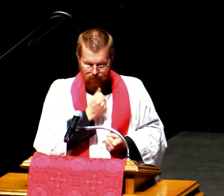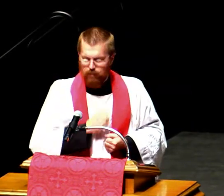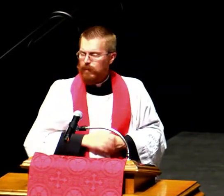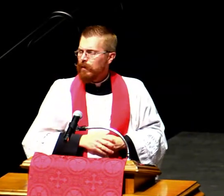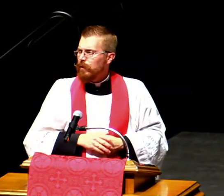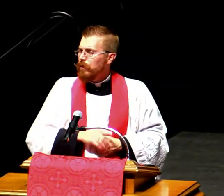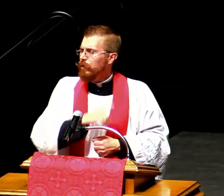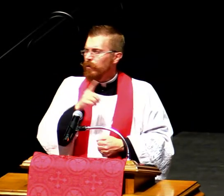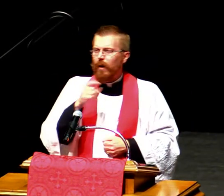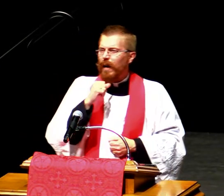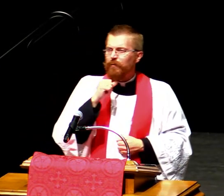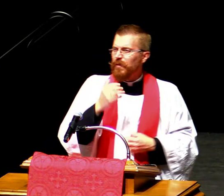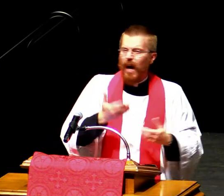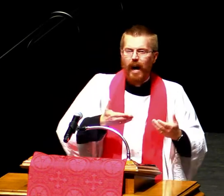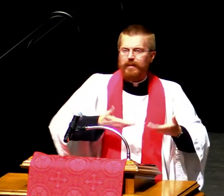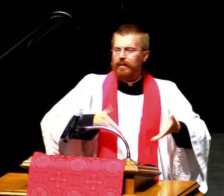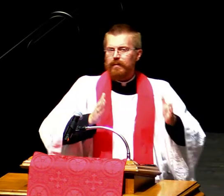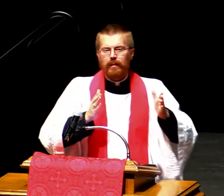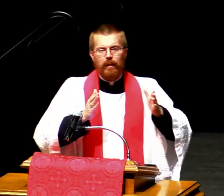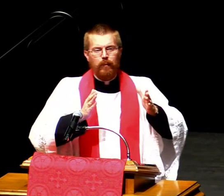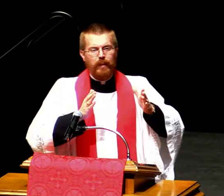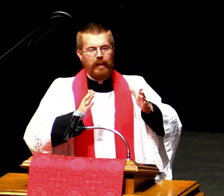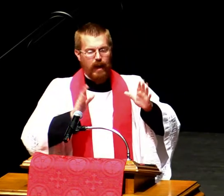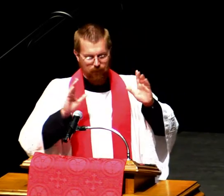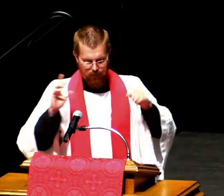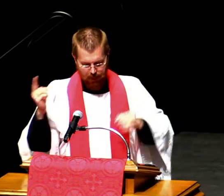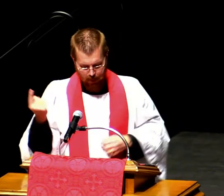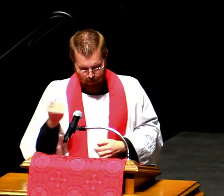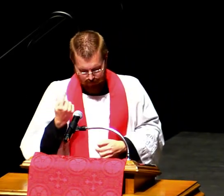You have not been left alone.